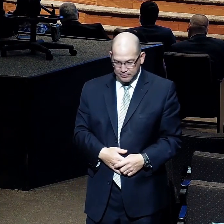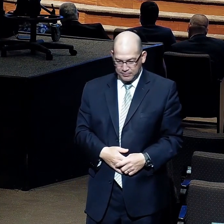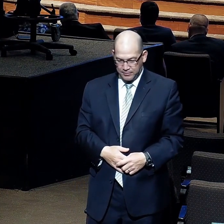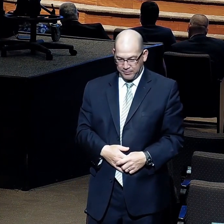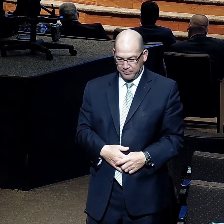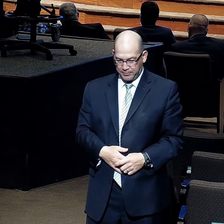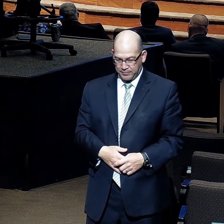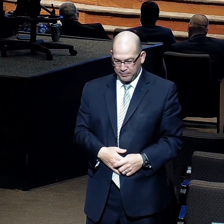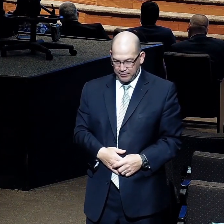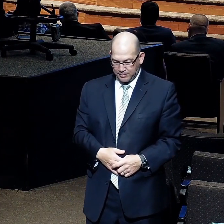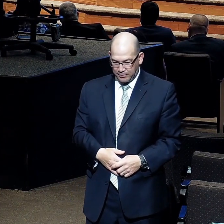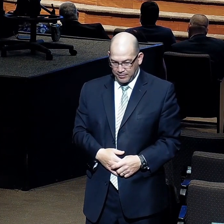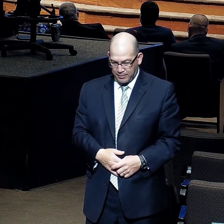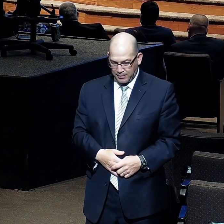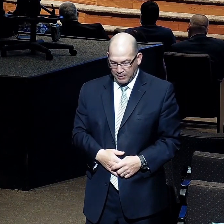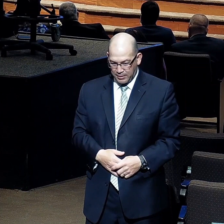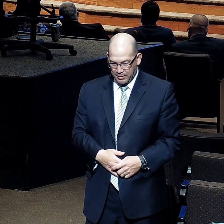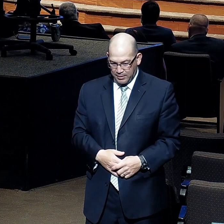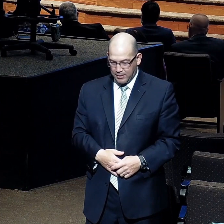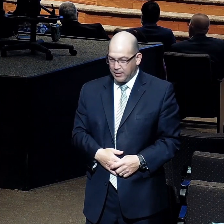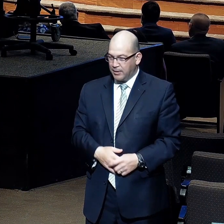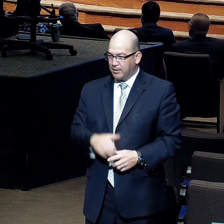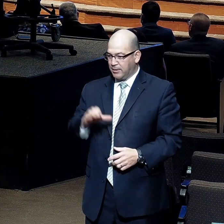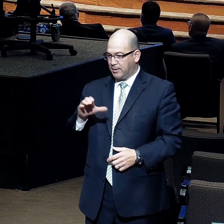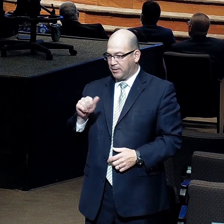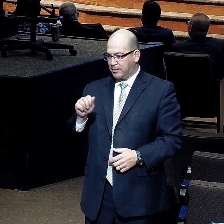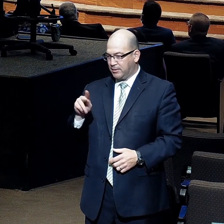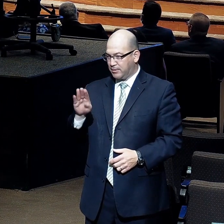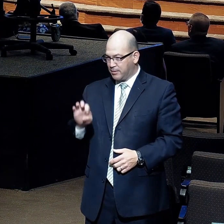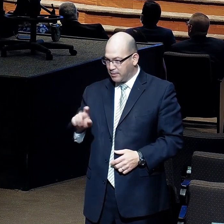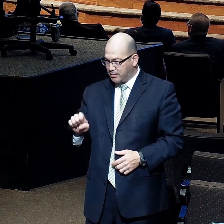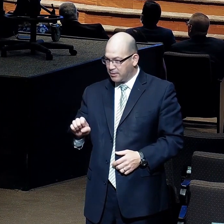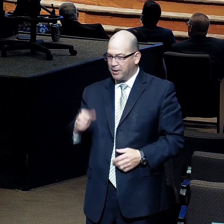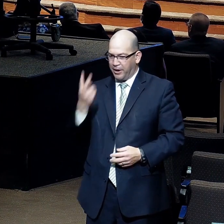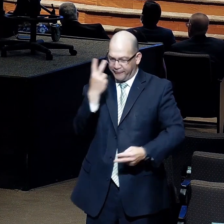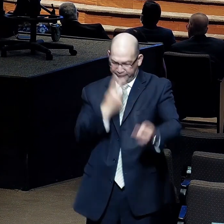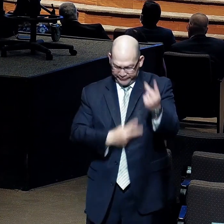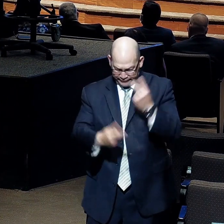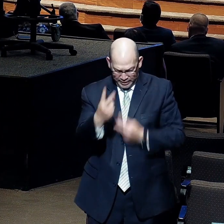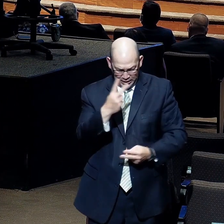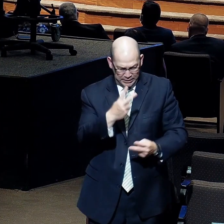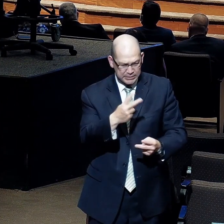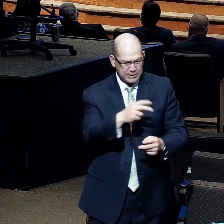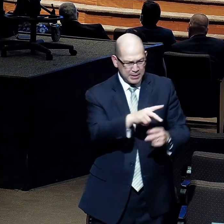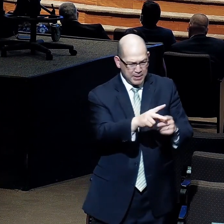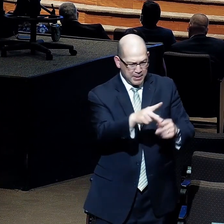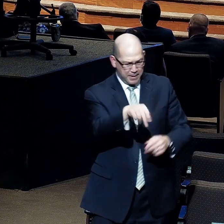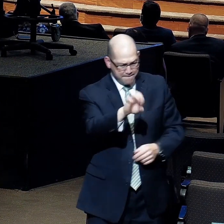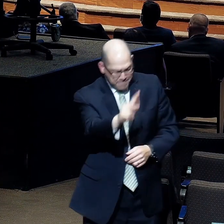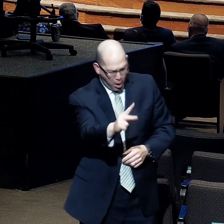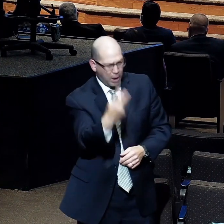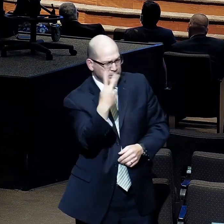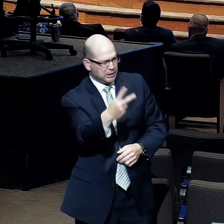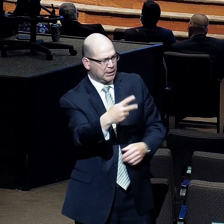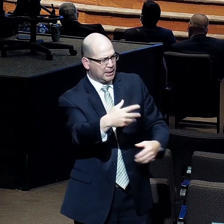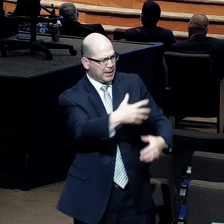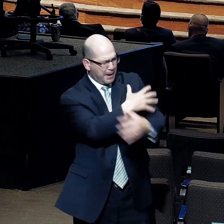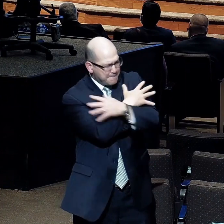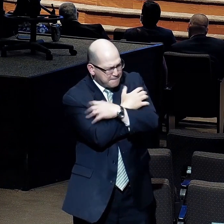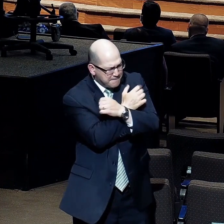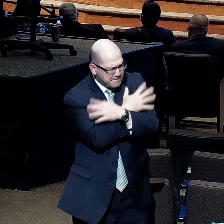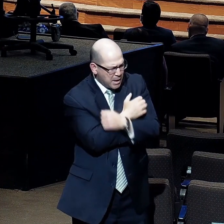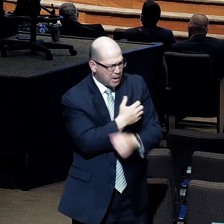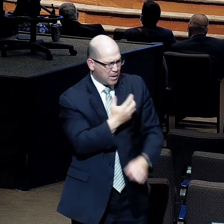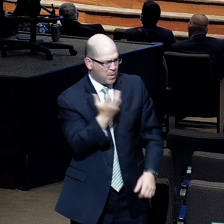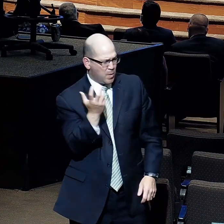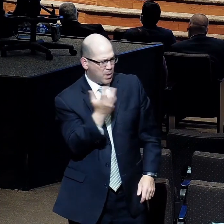Dale Carnegie visited Yellowstone National Park, where he saw a grizzly bear. The huge animal was in the center of a clearing, feeding on some discarded camp food.